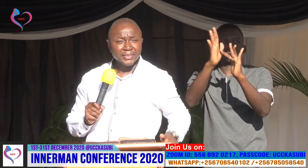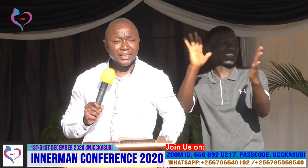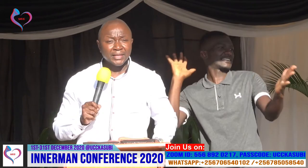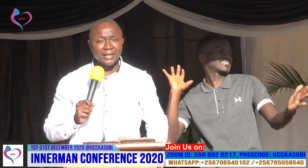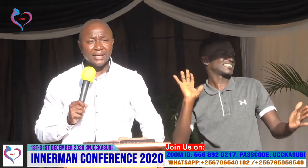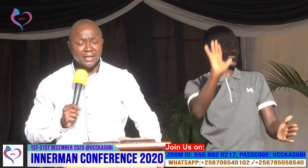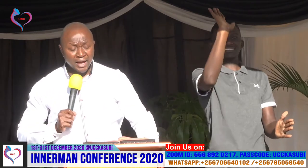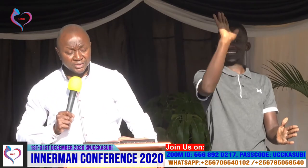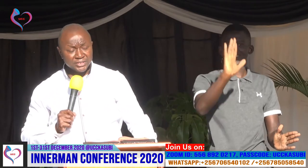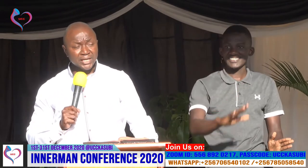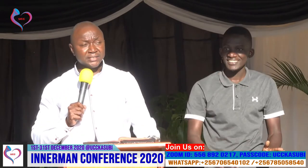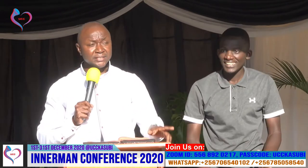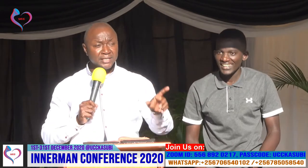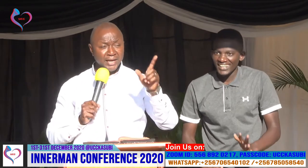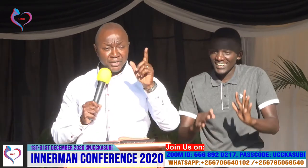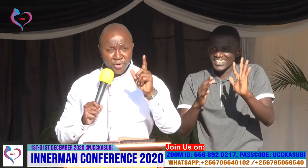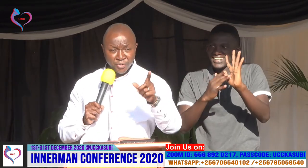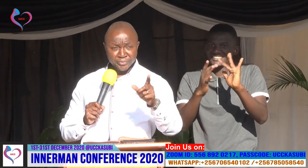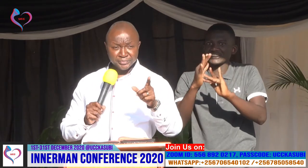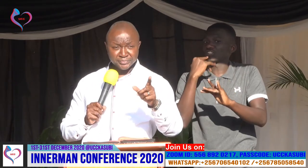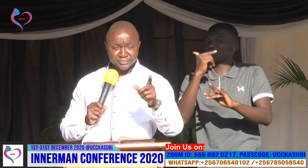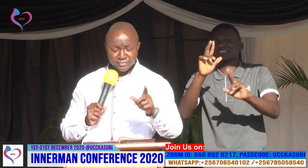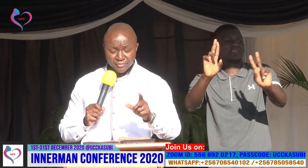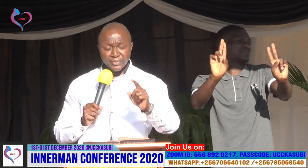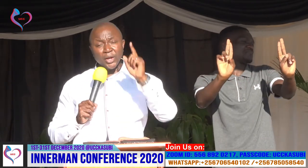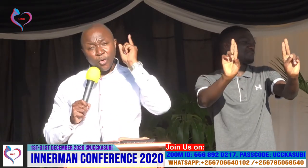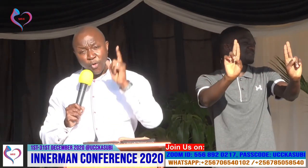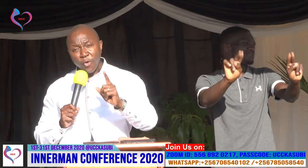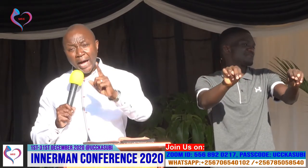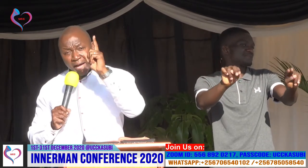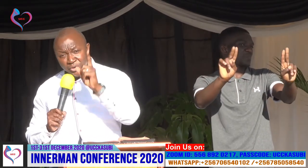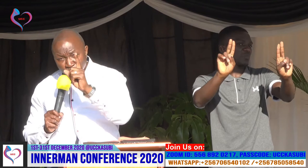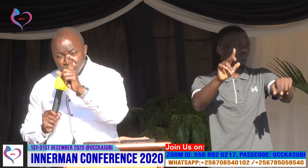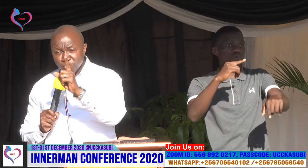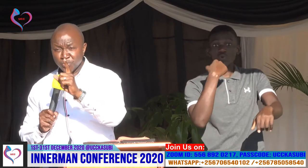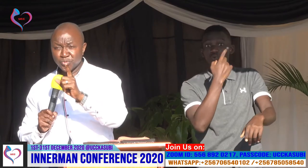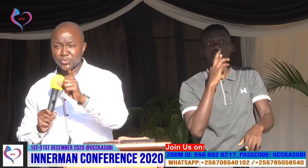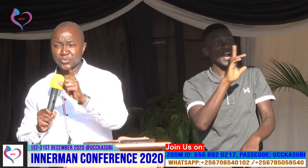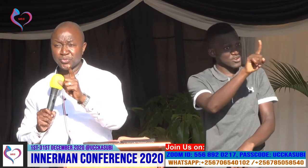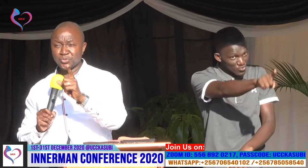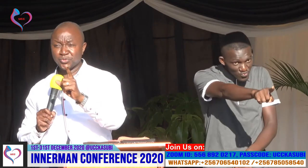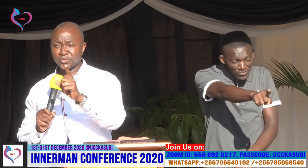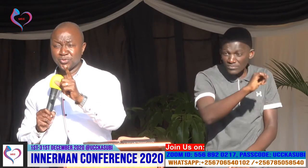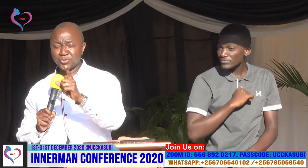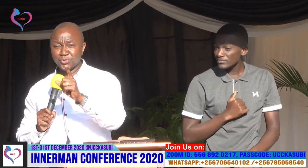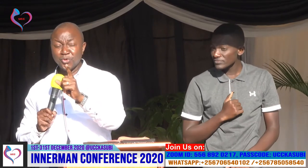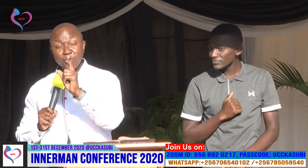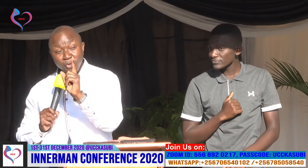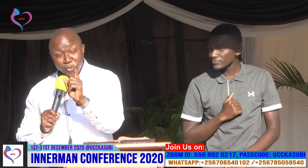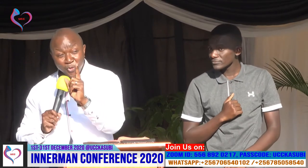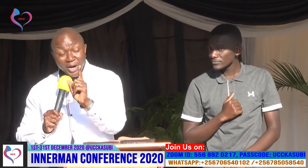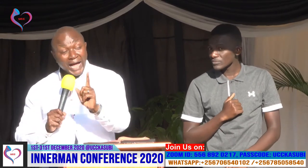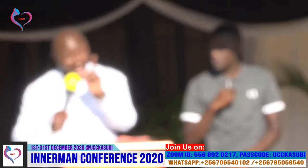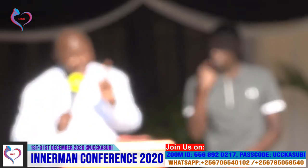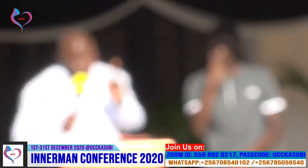yes, tufuneko ka high five. And Jesus is saying no. Yes, nagamba nedda. Who are you? Gwani.